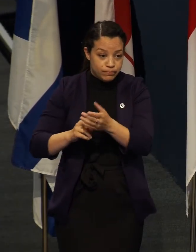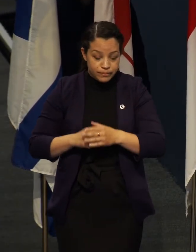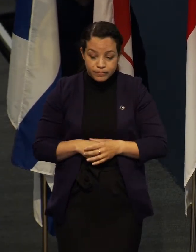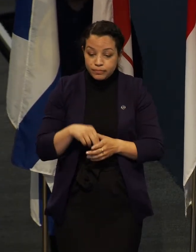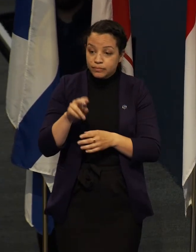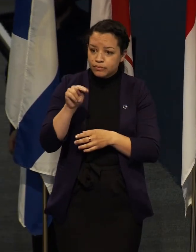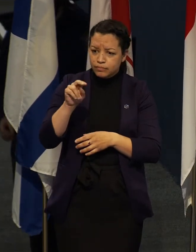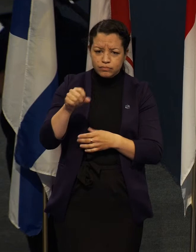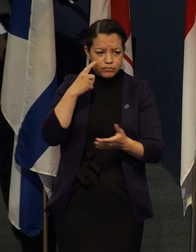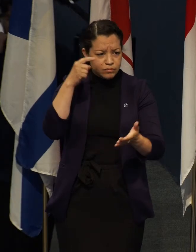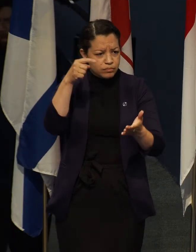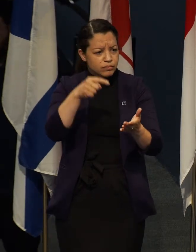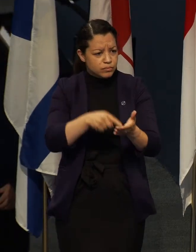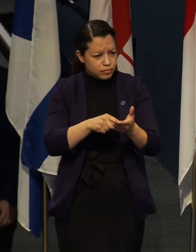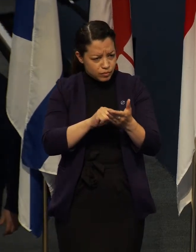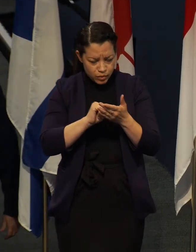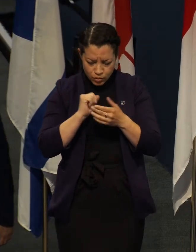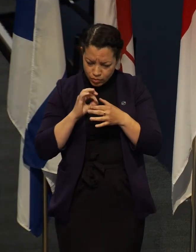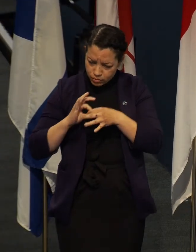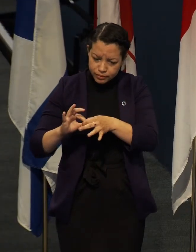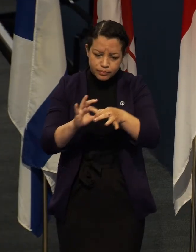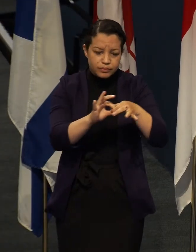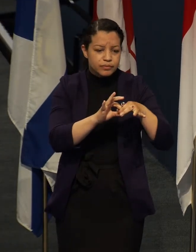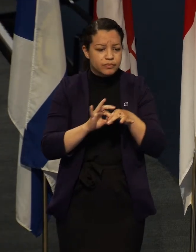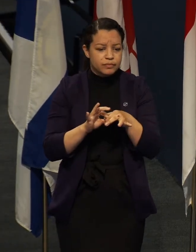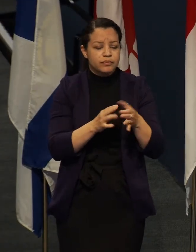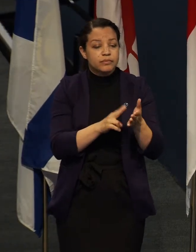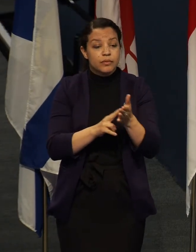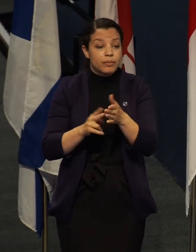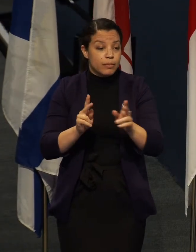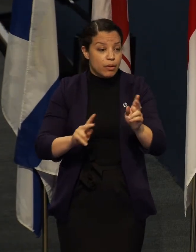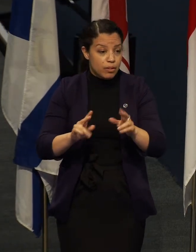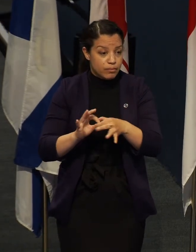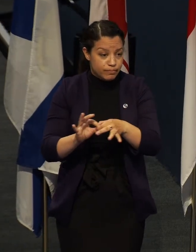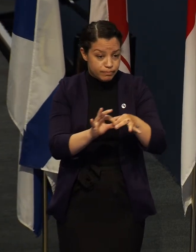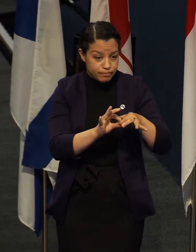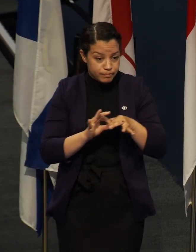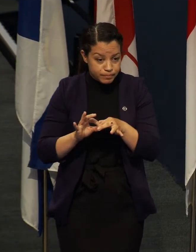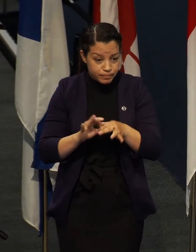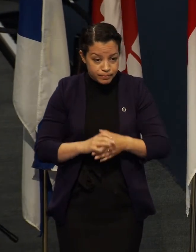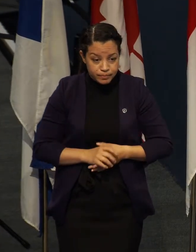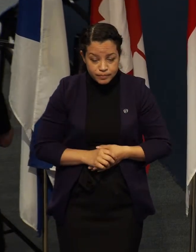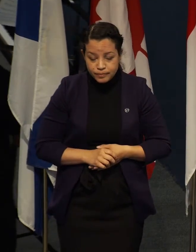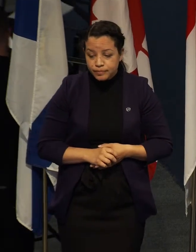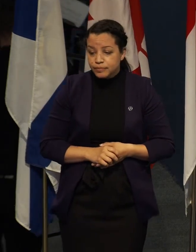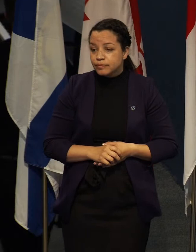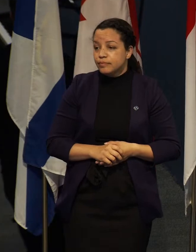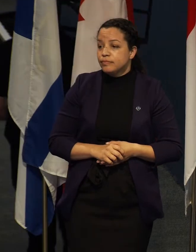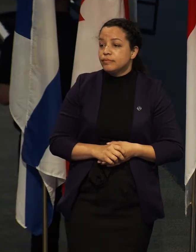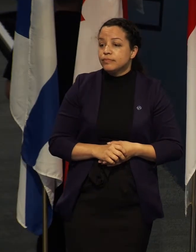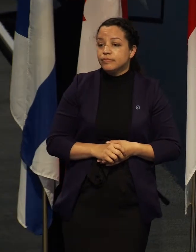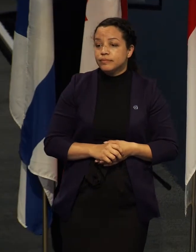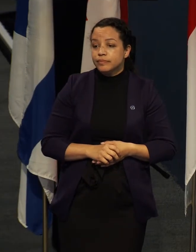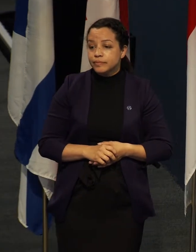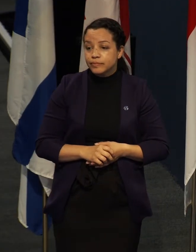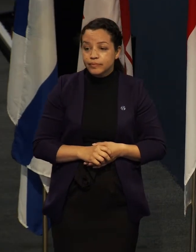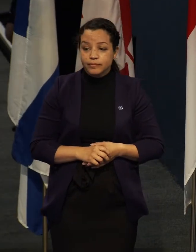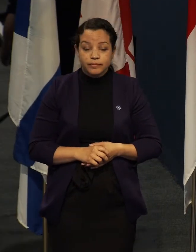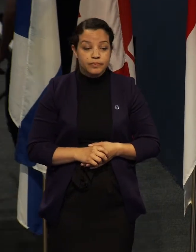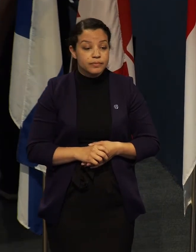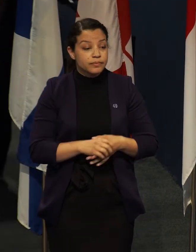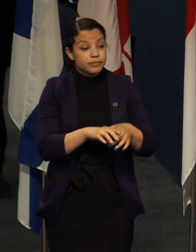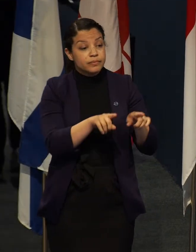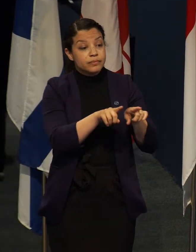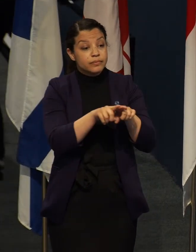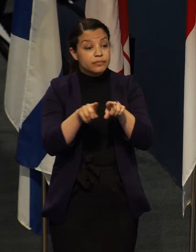we recognize that we are all treaty people. I also want to draw your attention to the African